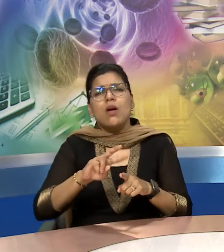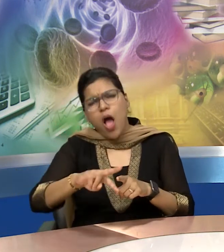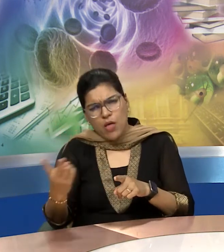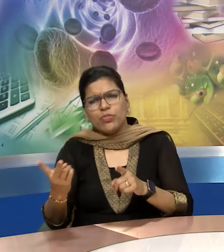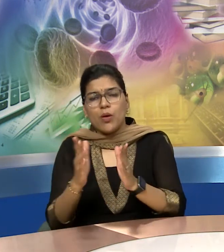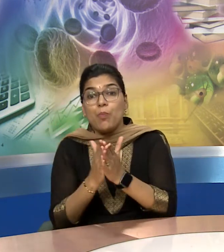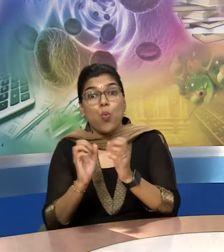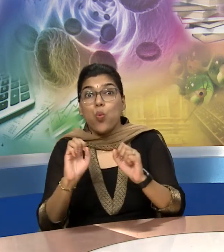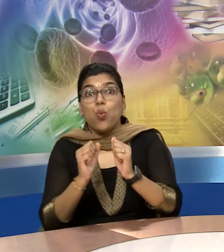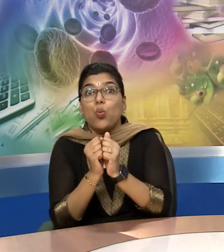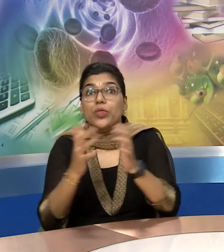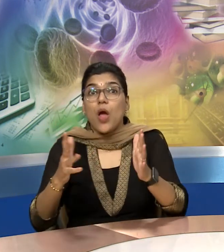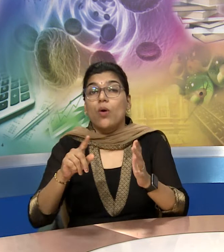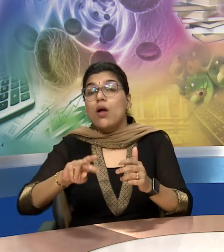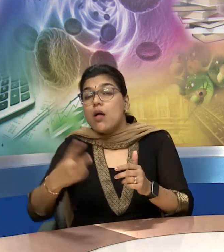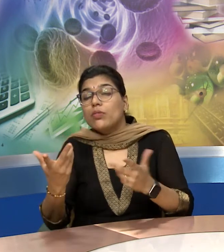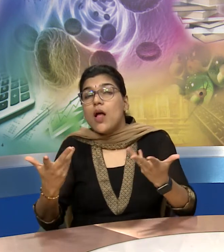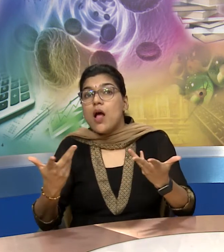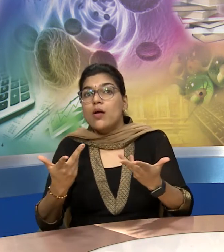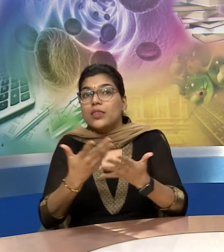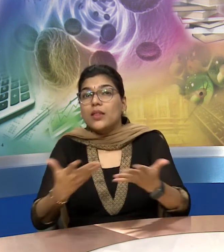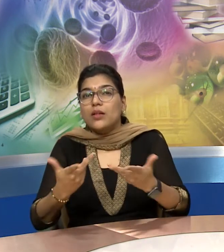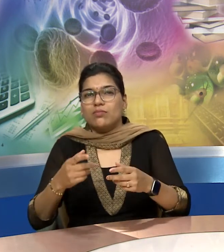and discs and programs.